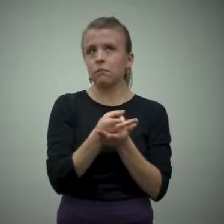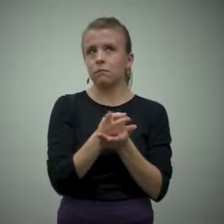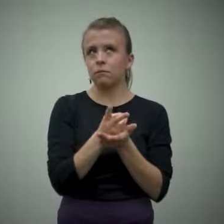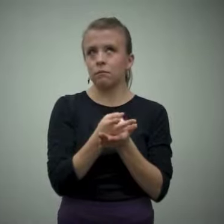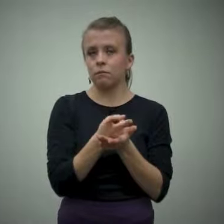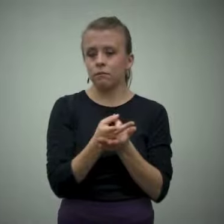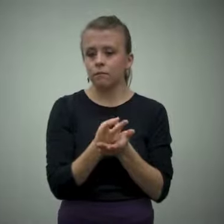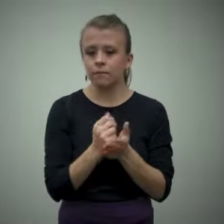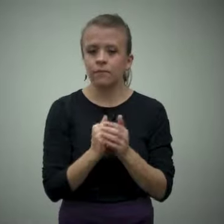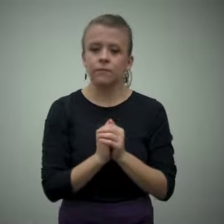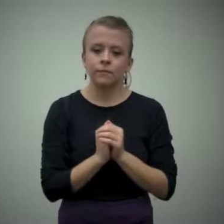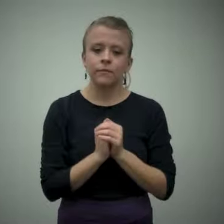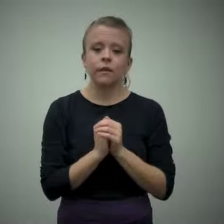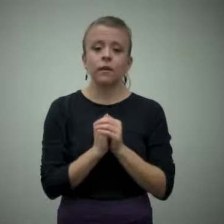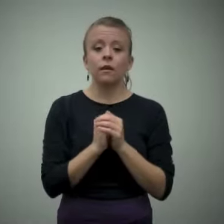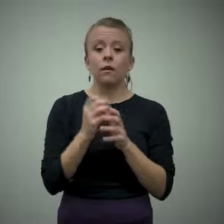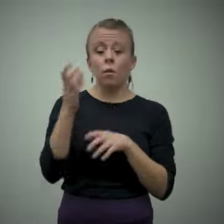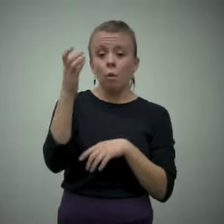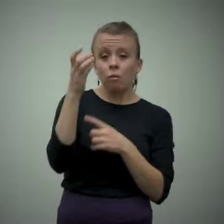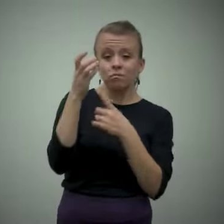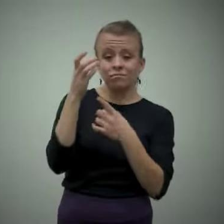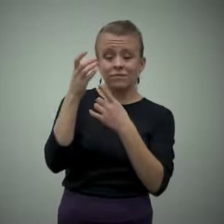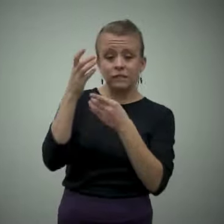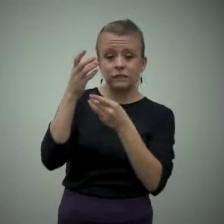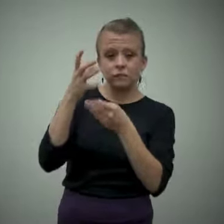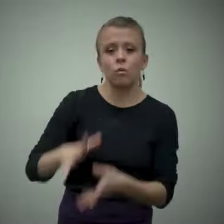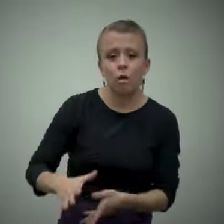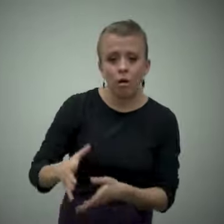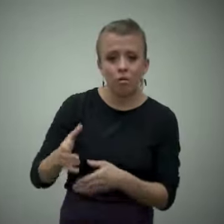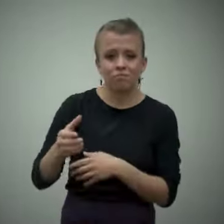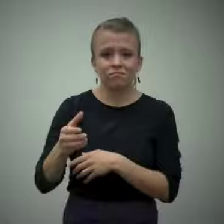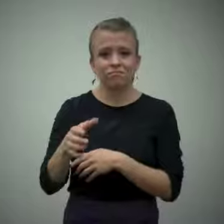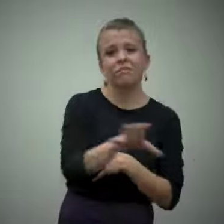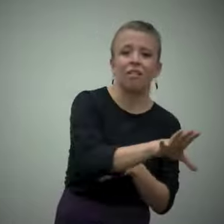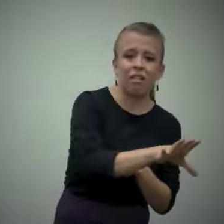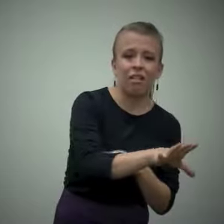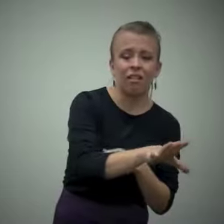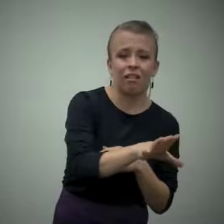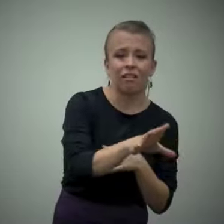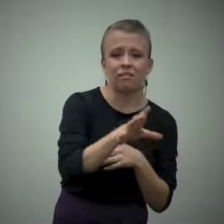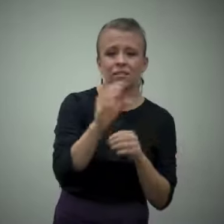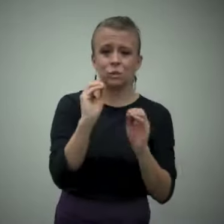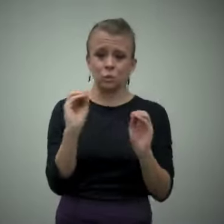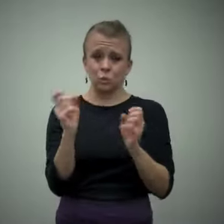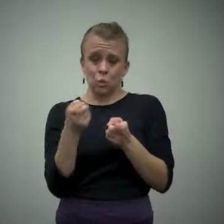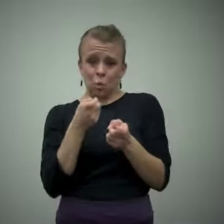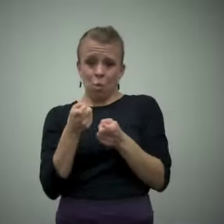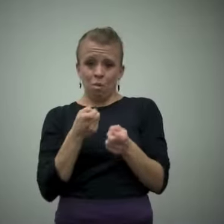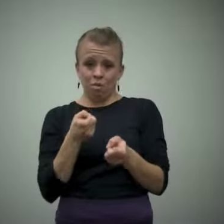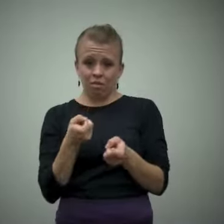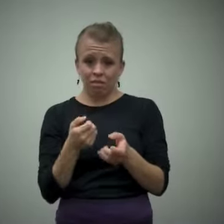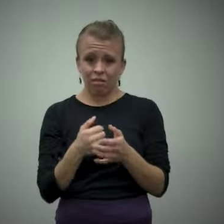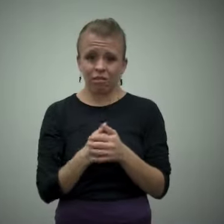I suddenly dropping or spilling things? Are packages and or